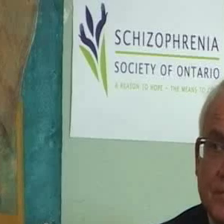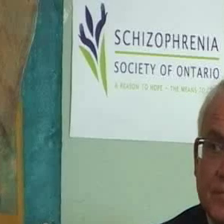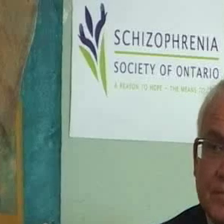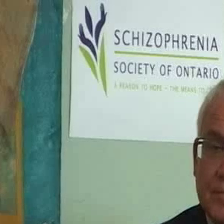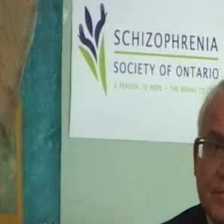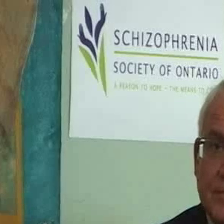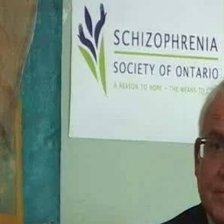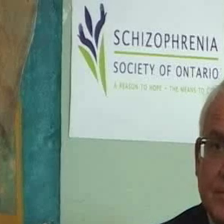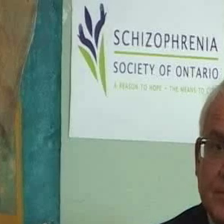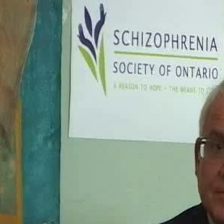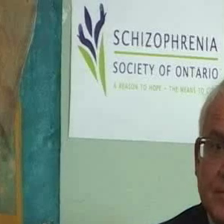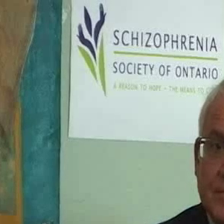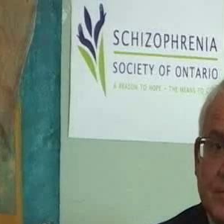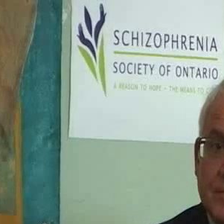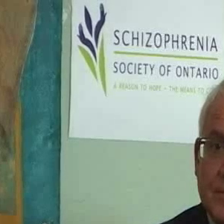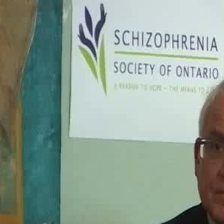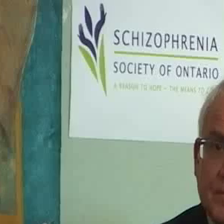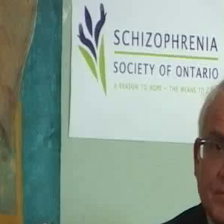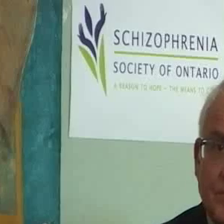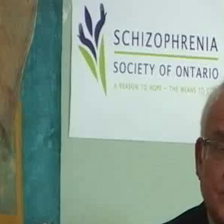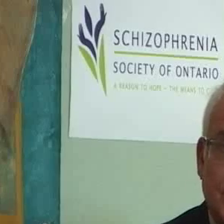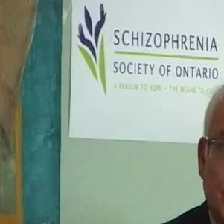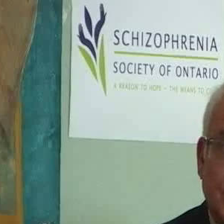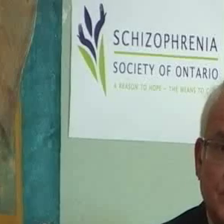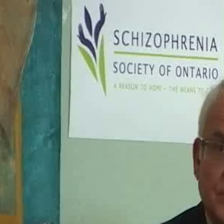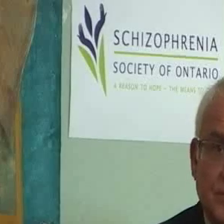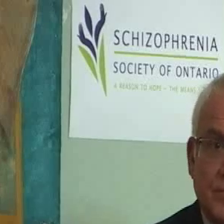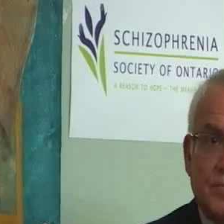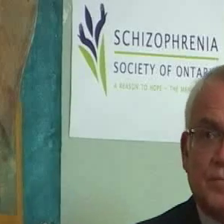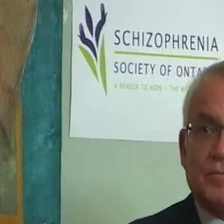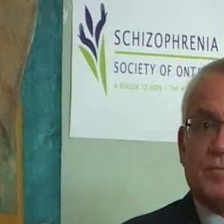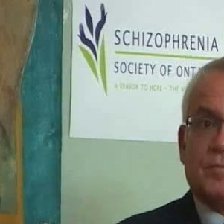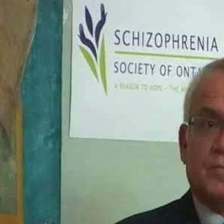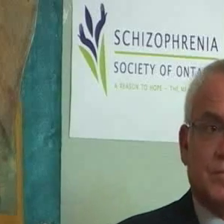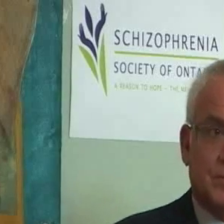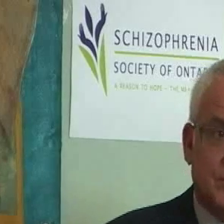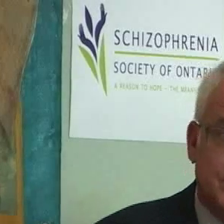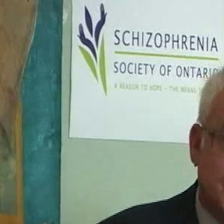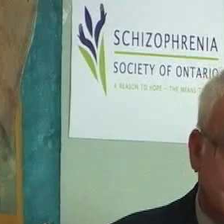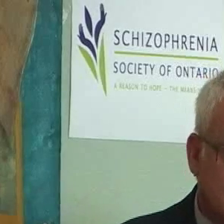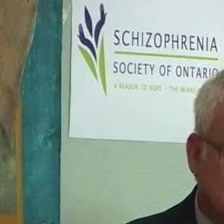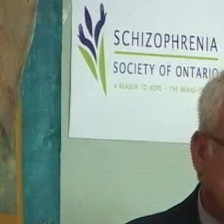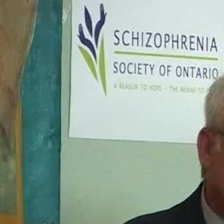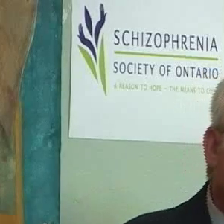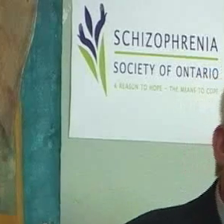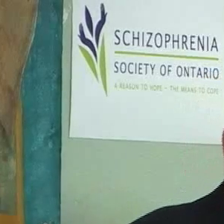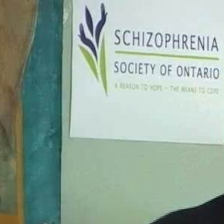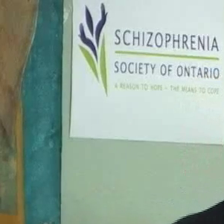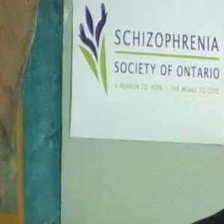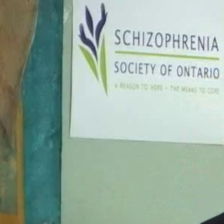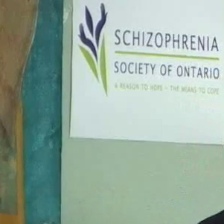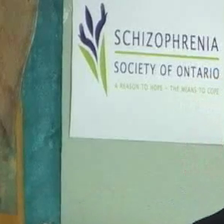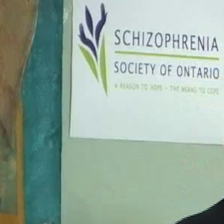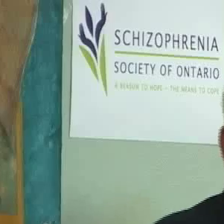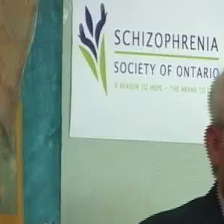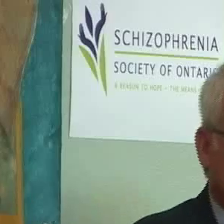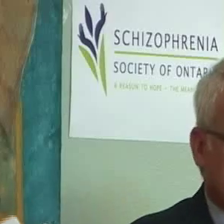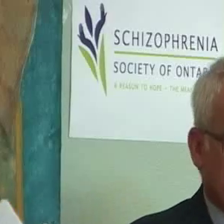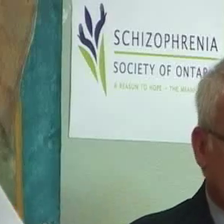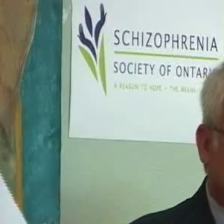with disabilities are protected when budgets are developed and implemented? And please give us some examples. Well, first of